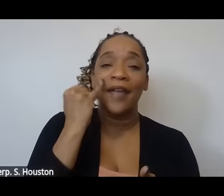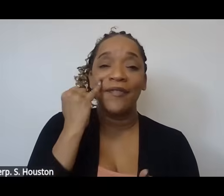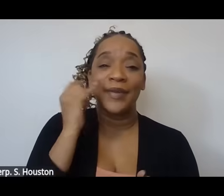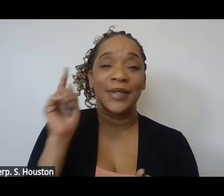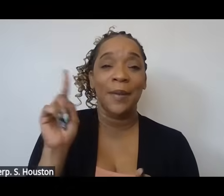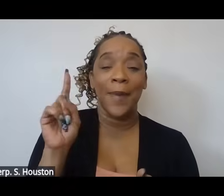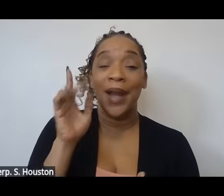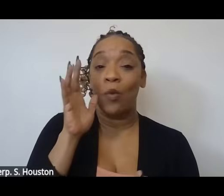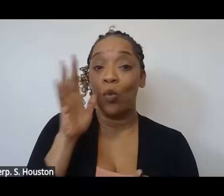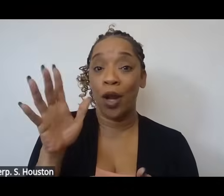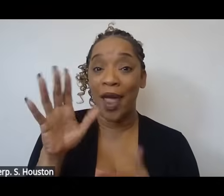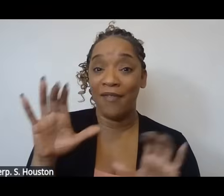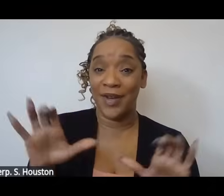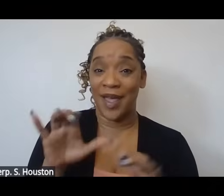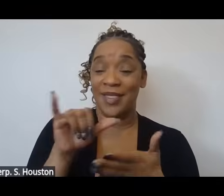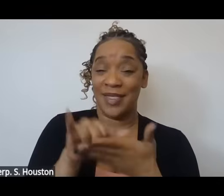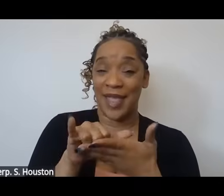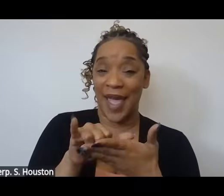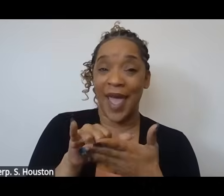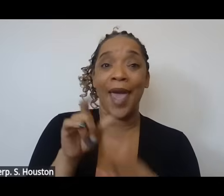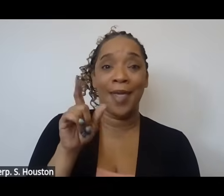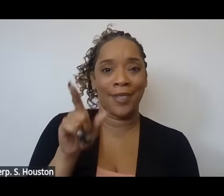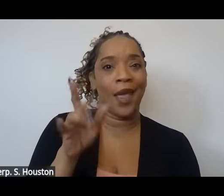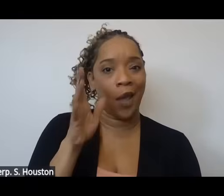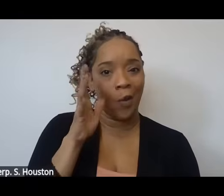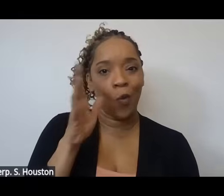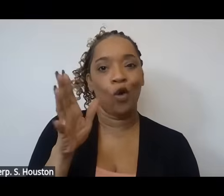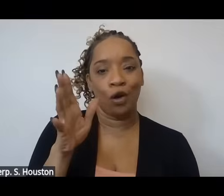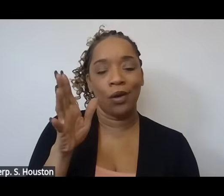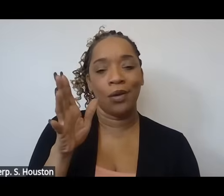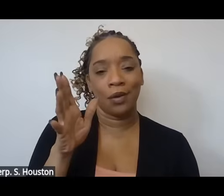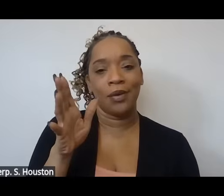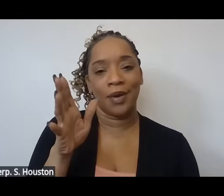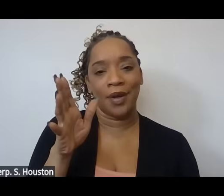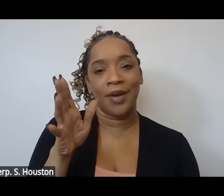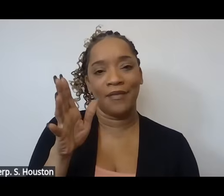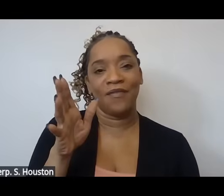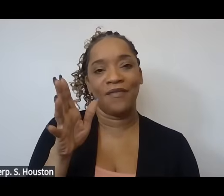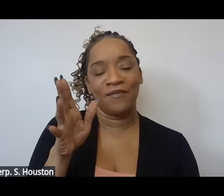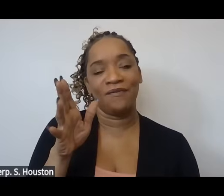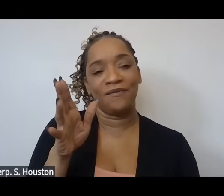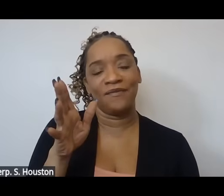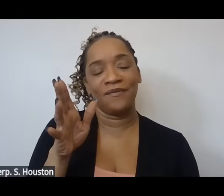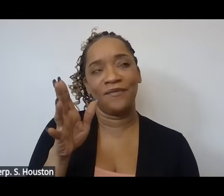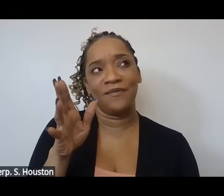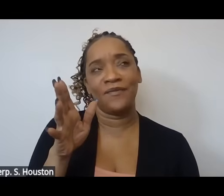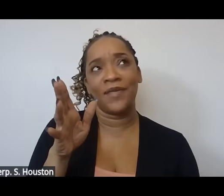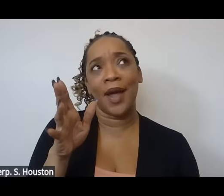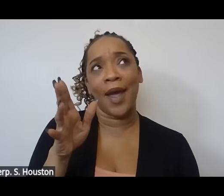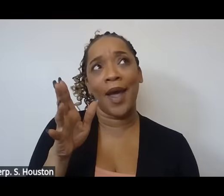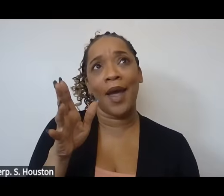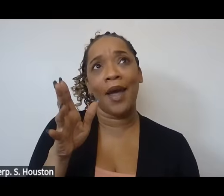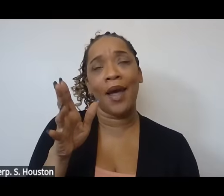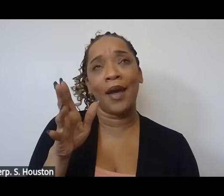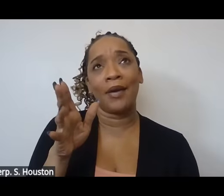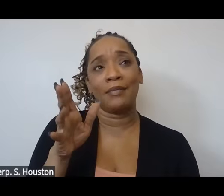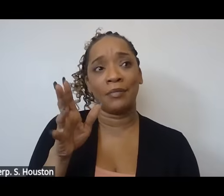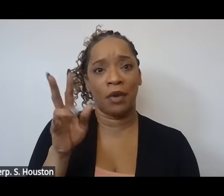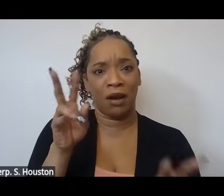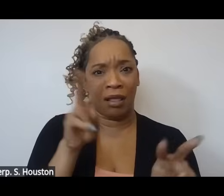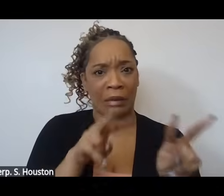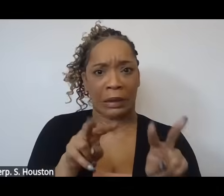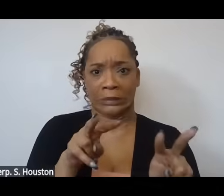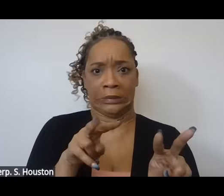not have just suggested, but would have led somebody who was submitting those signatures to say, whoa, these do not look